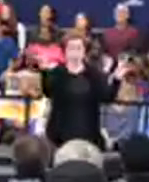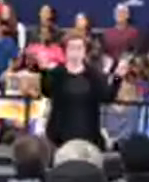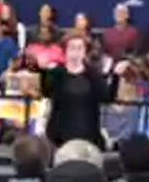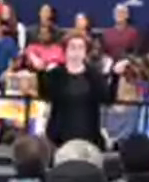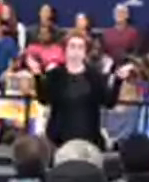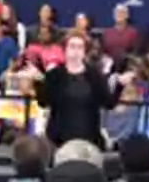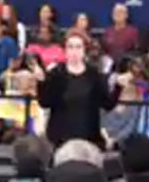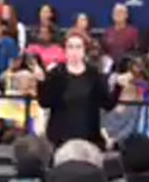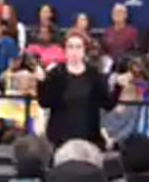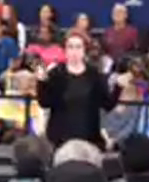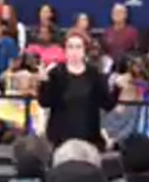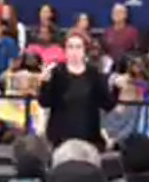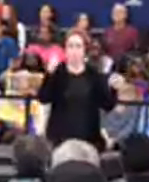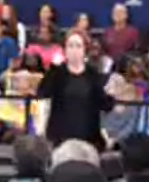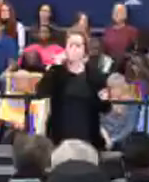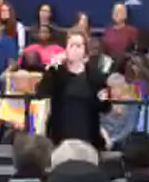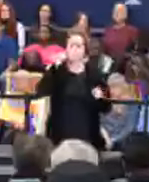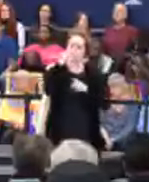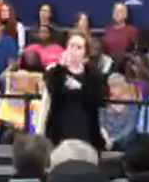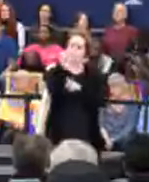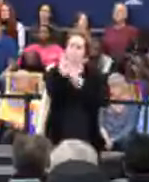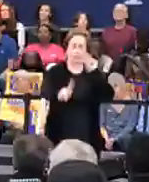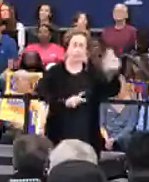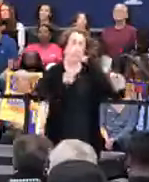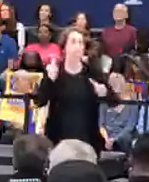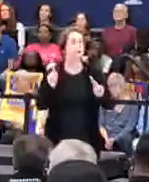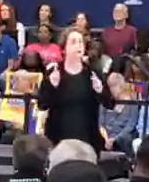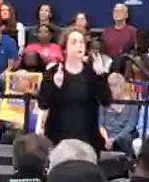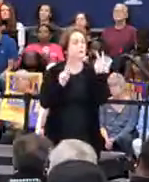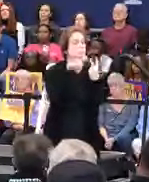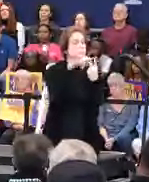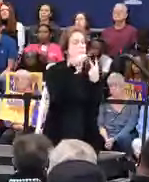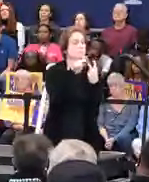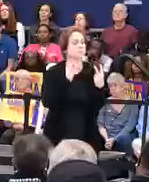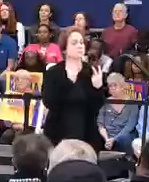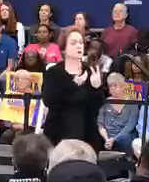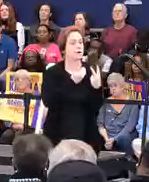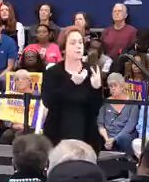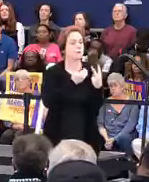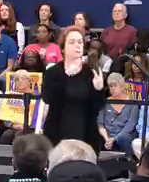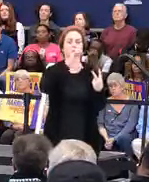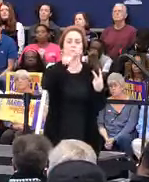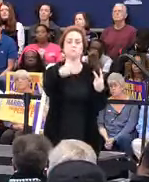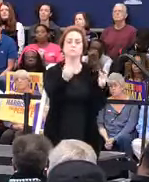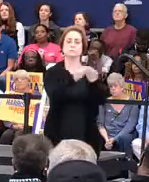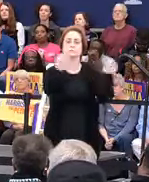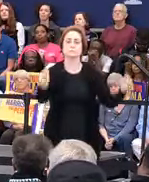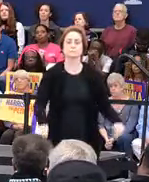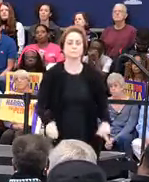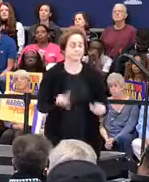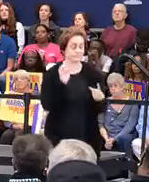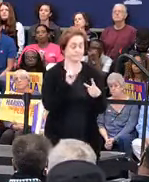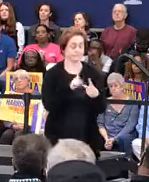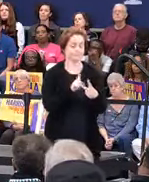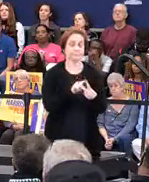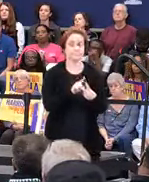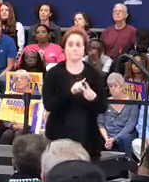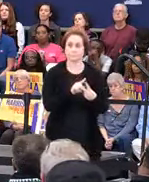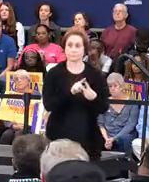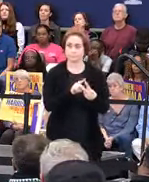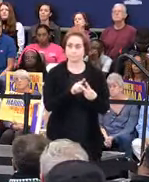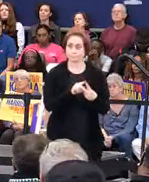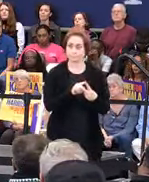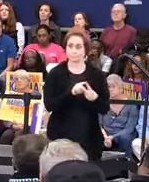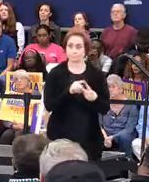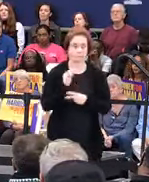really does capture for the people two important points about our system of justice. One, that